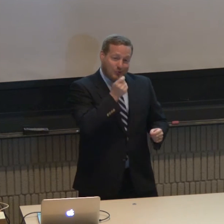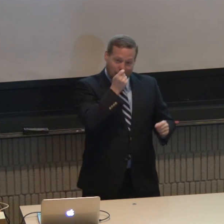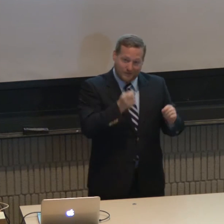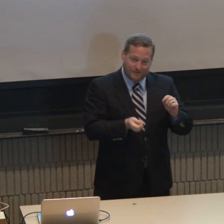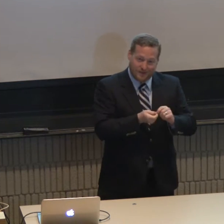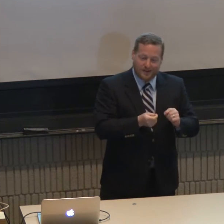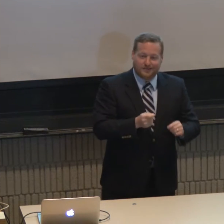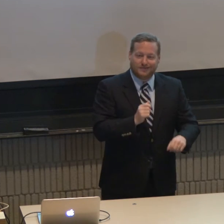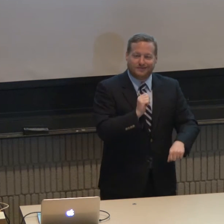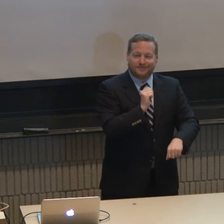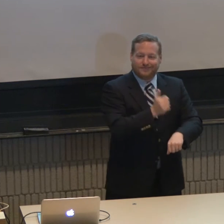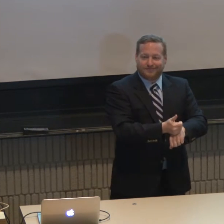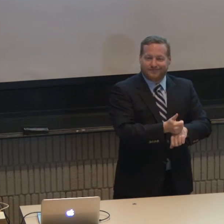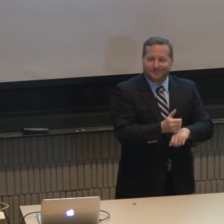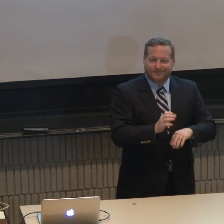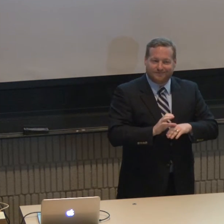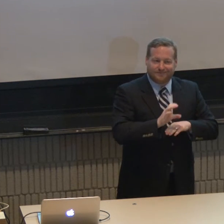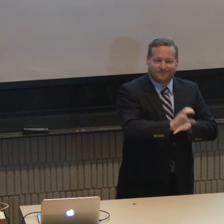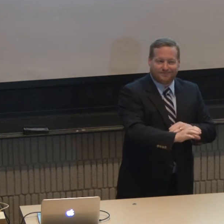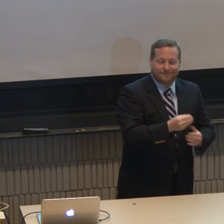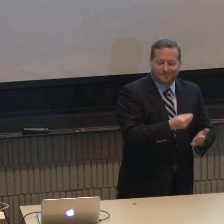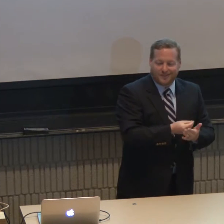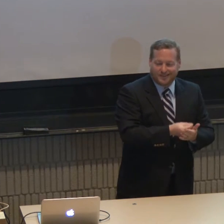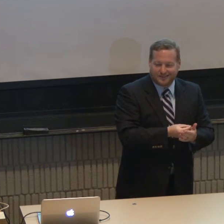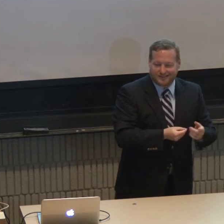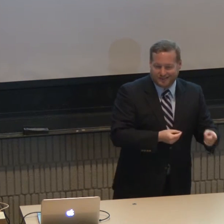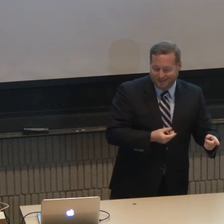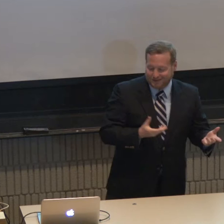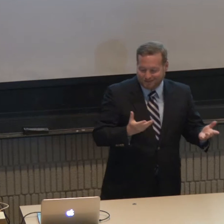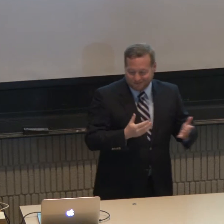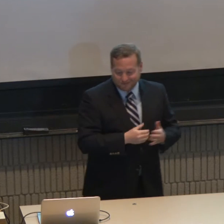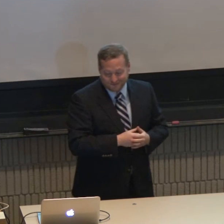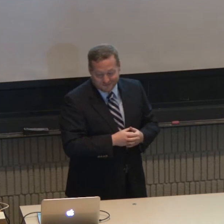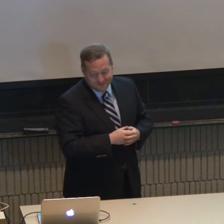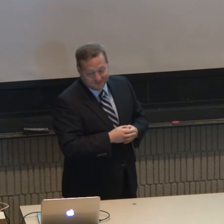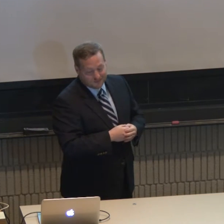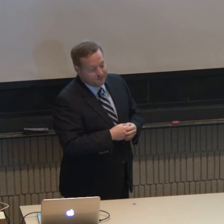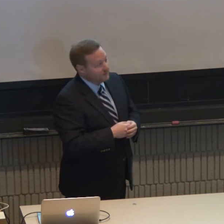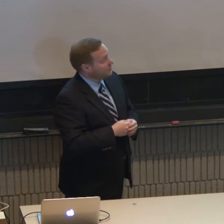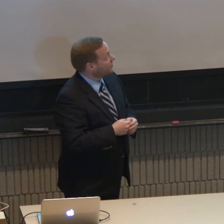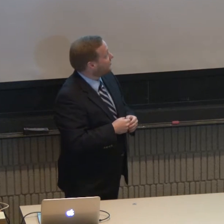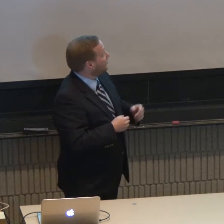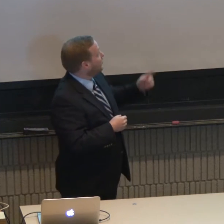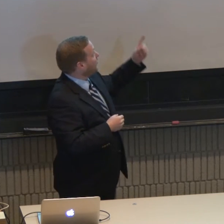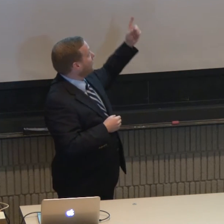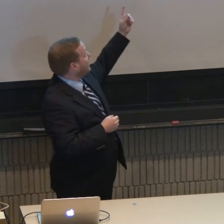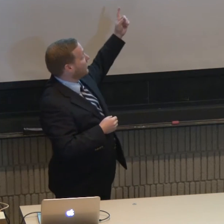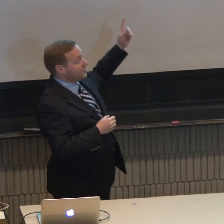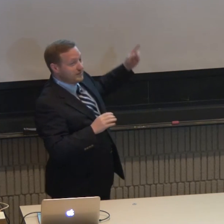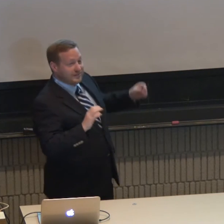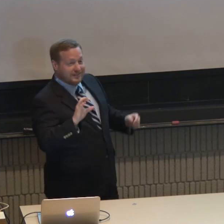do that. They sued, and then ironically, this foundation was set up in response to that